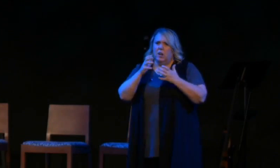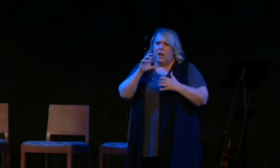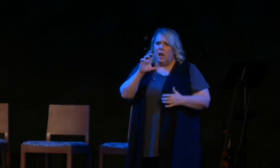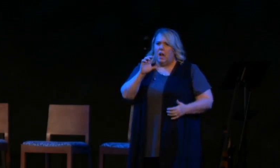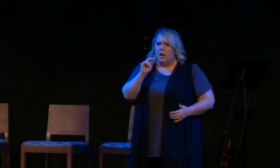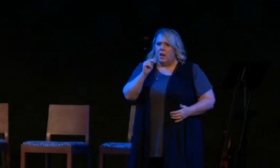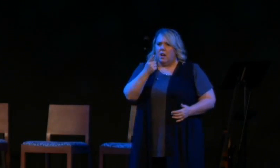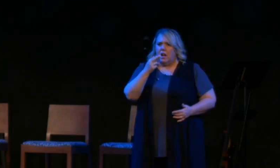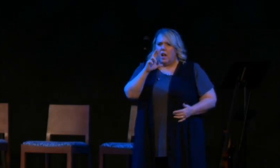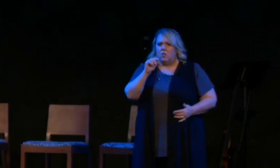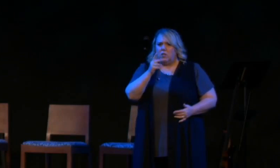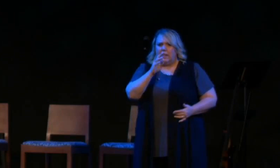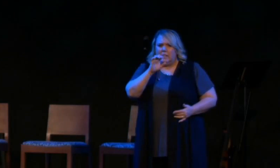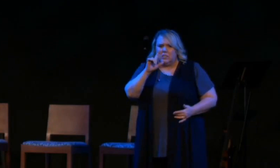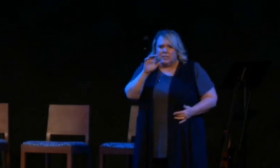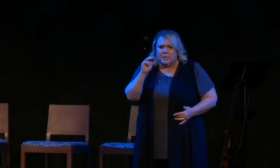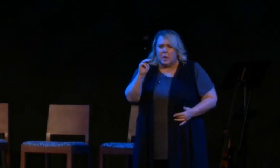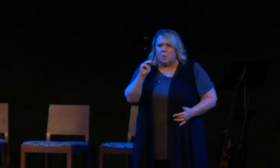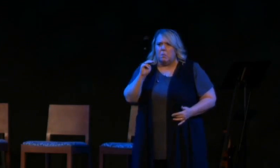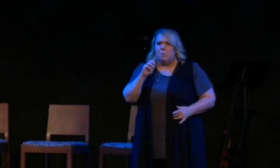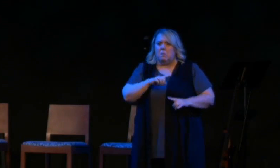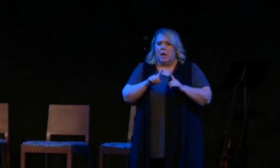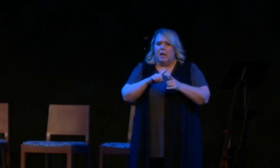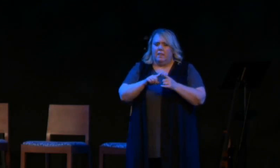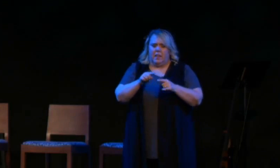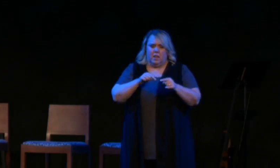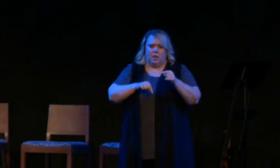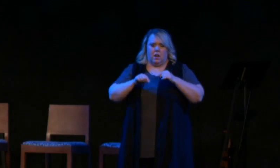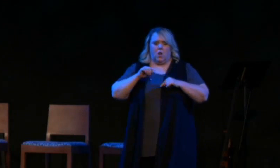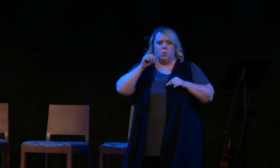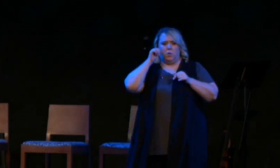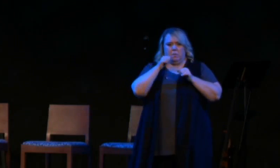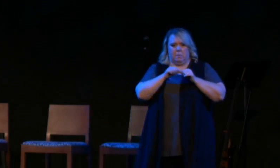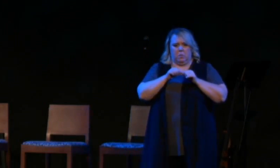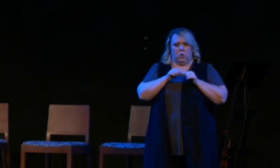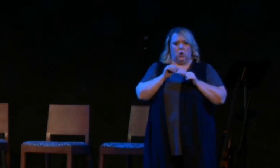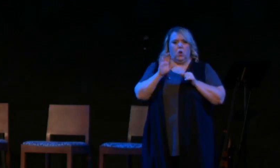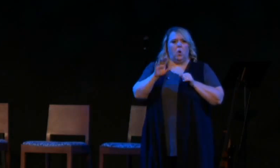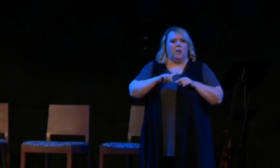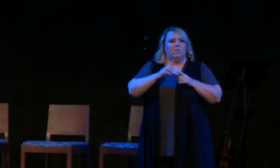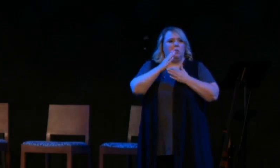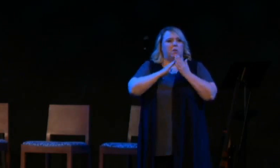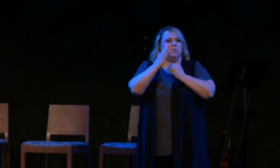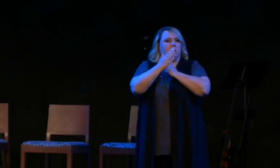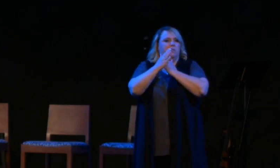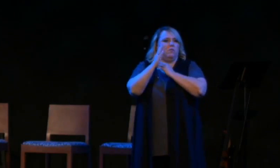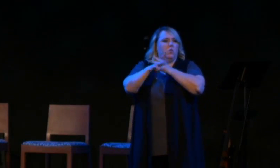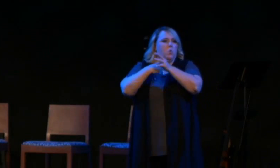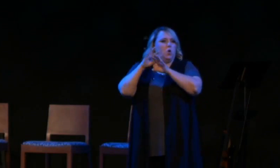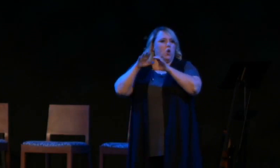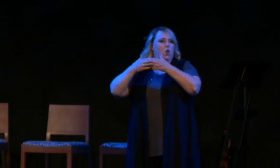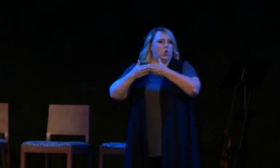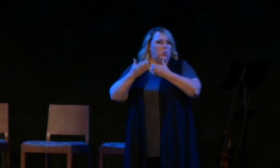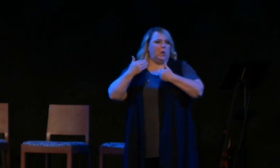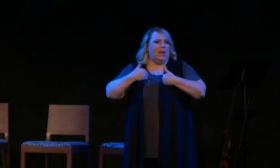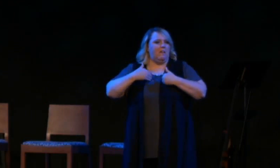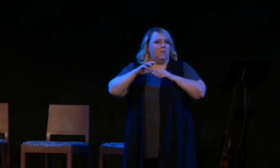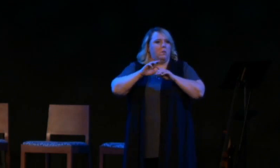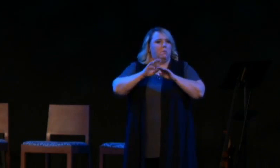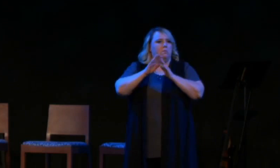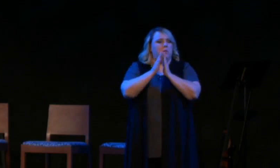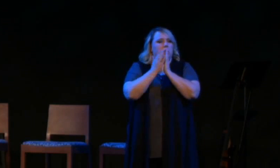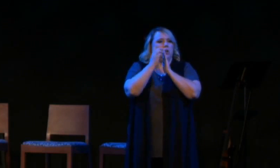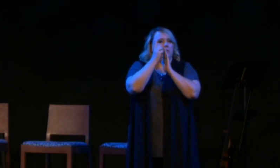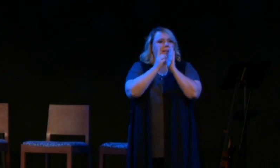yes, in different parts of the world, we alter the book of discipline. we have a global book of discipline that everyone votes on at